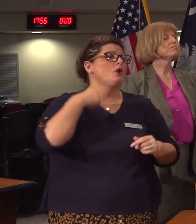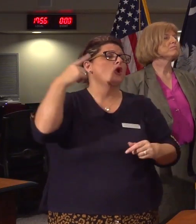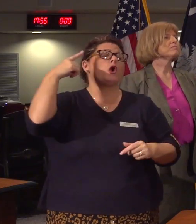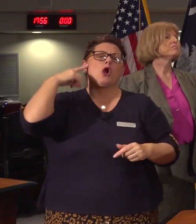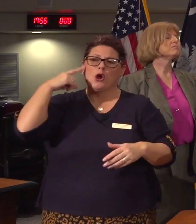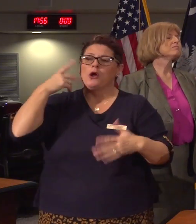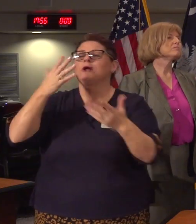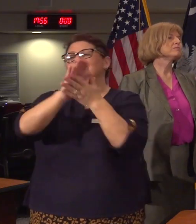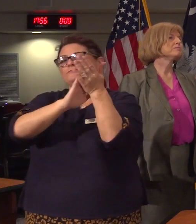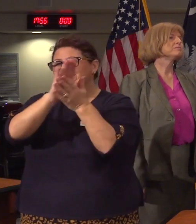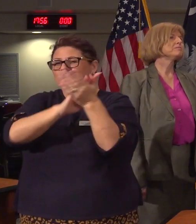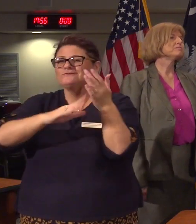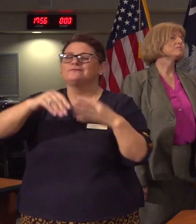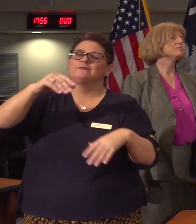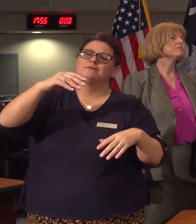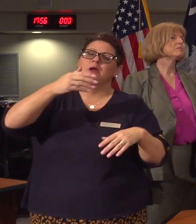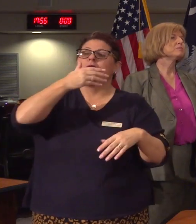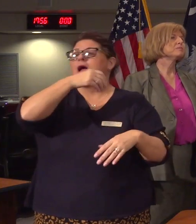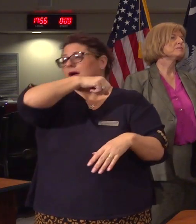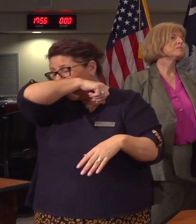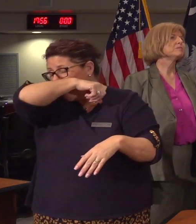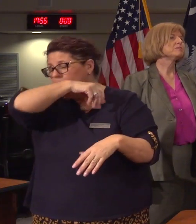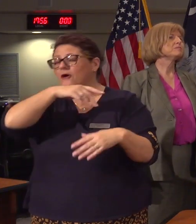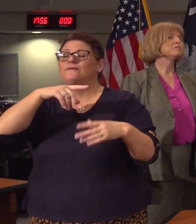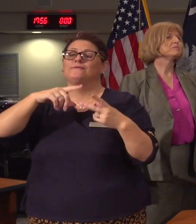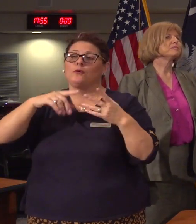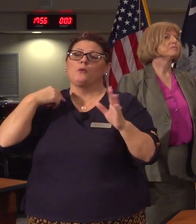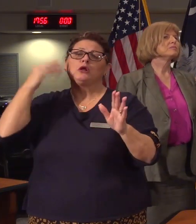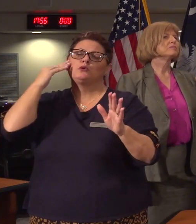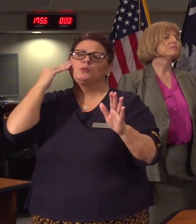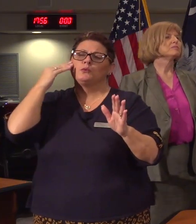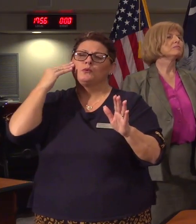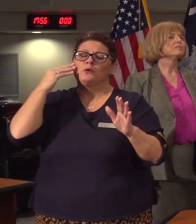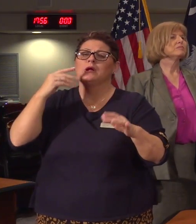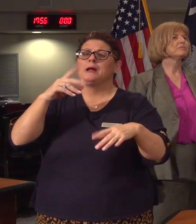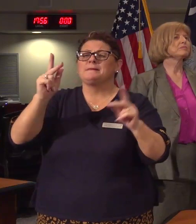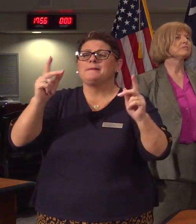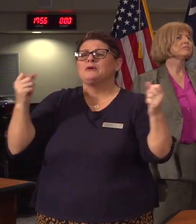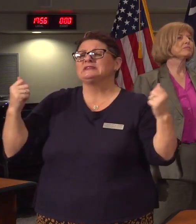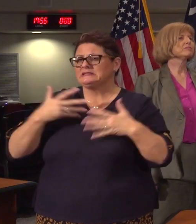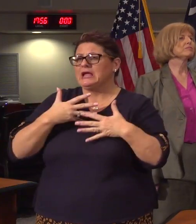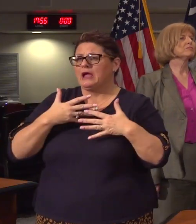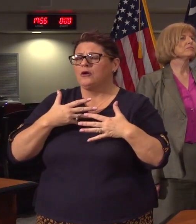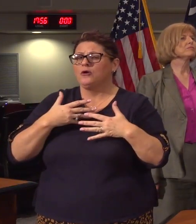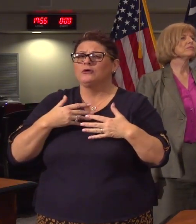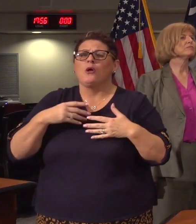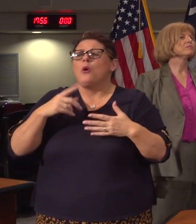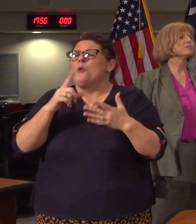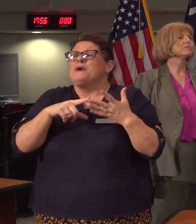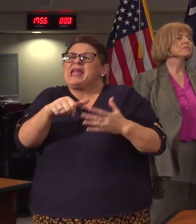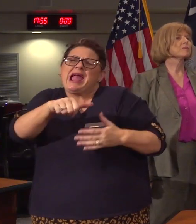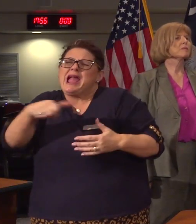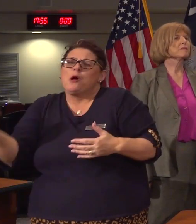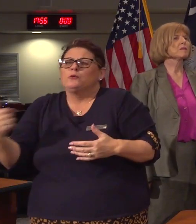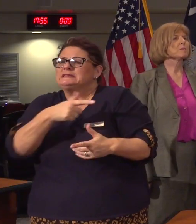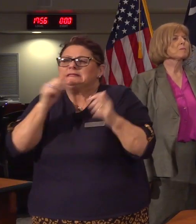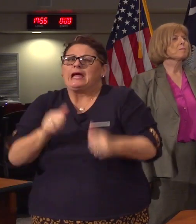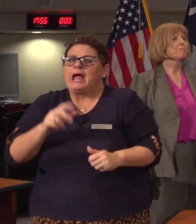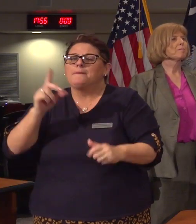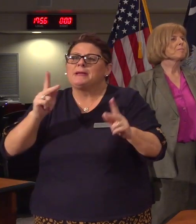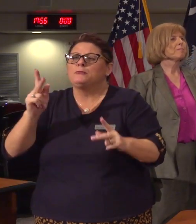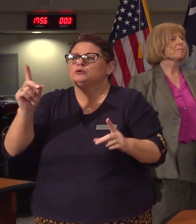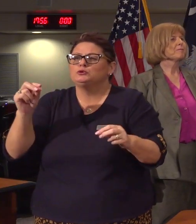your hands, cover your cough. You hear state of emergency and people, there's a lot of fear concern. Is there anything else they can do? Any other precautions they can take on